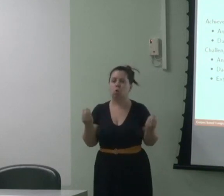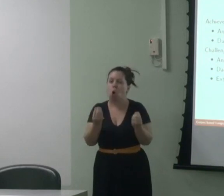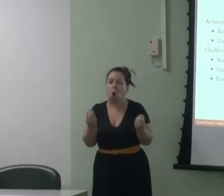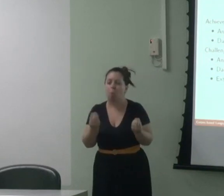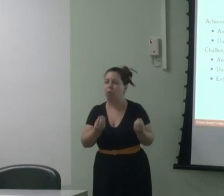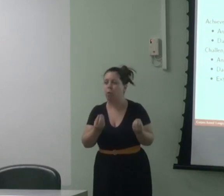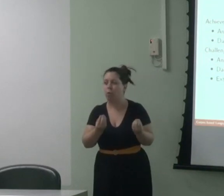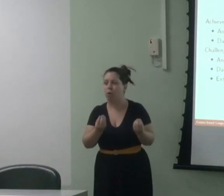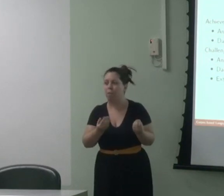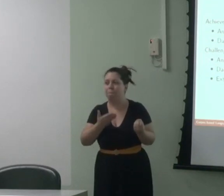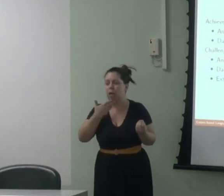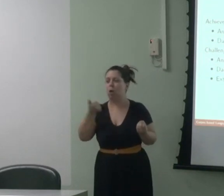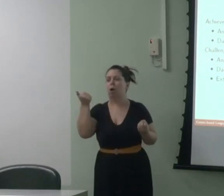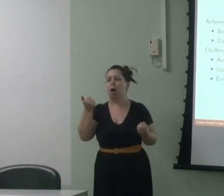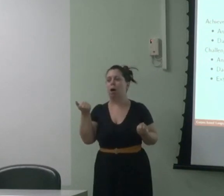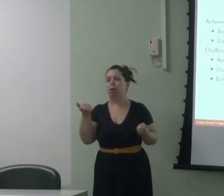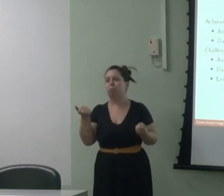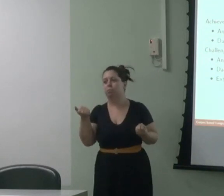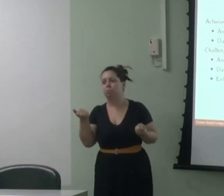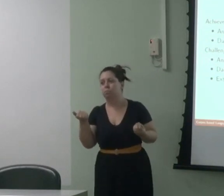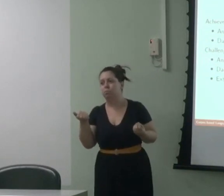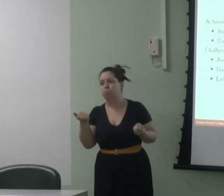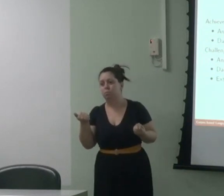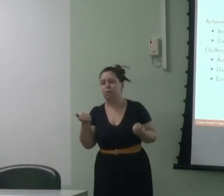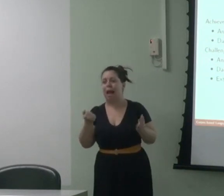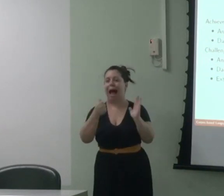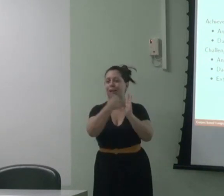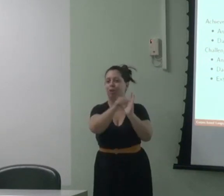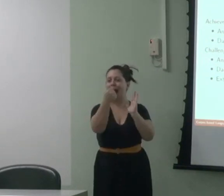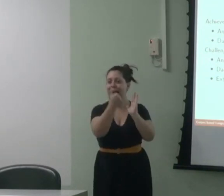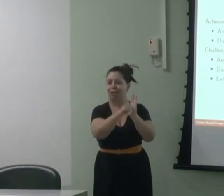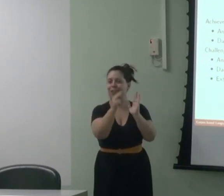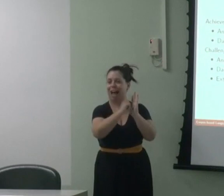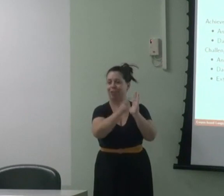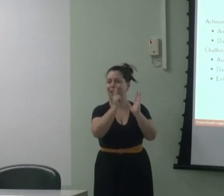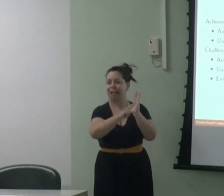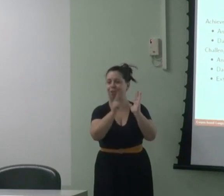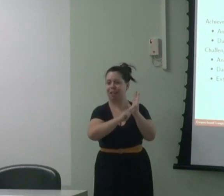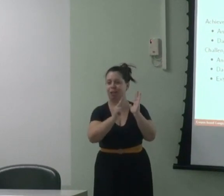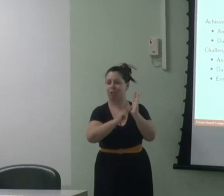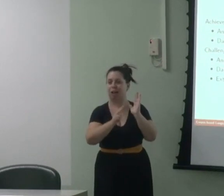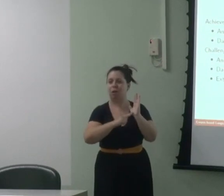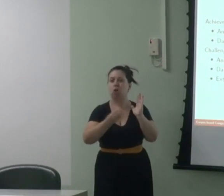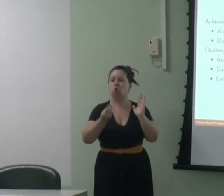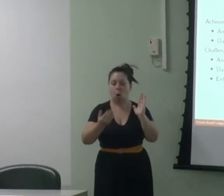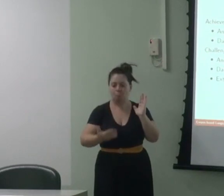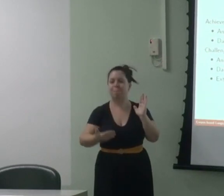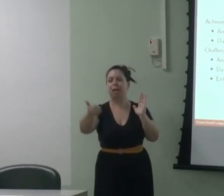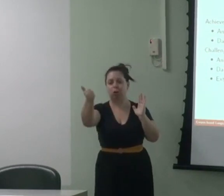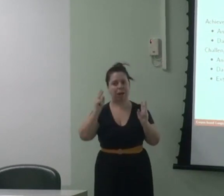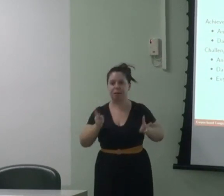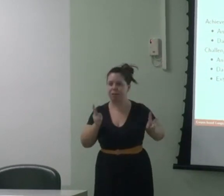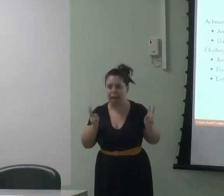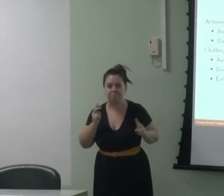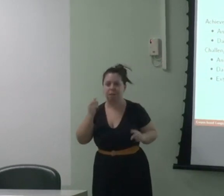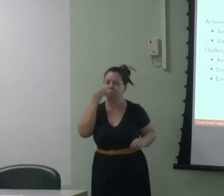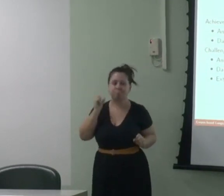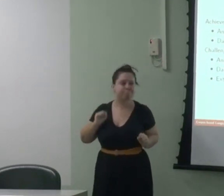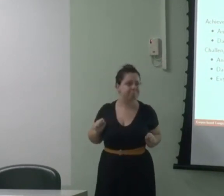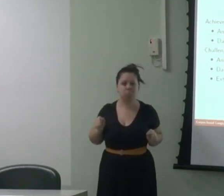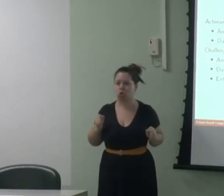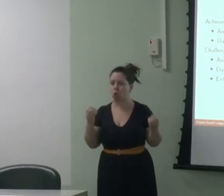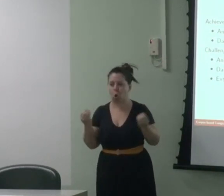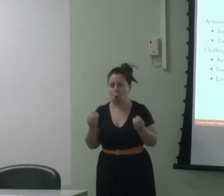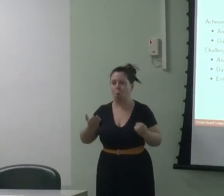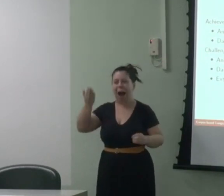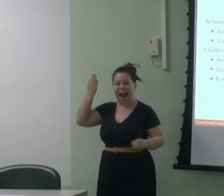to better annotate some constructions that we didn't know about initially,